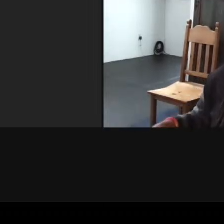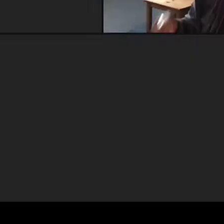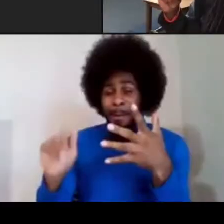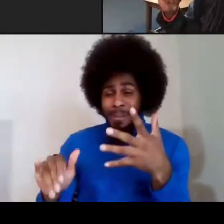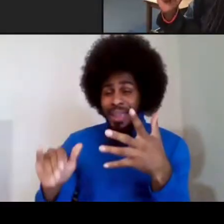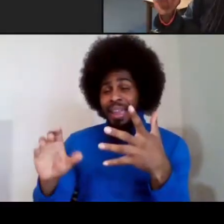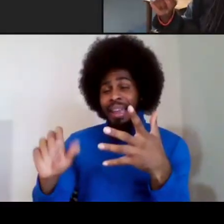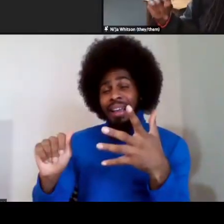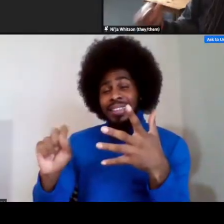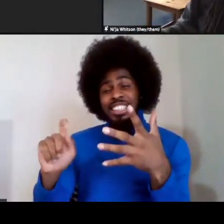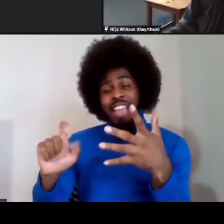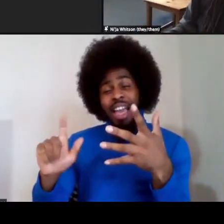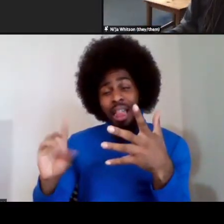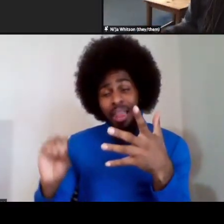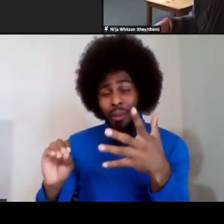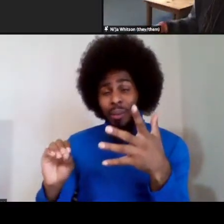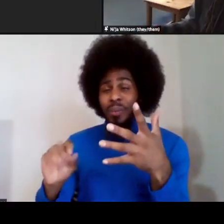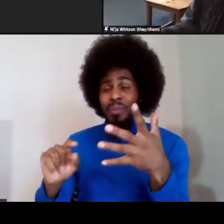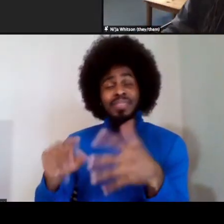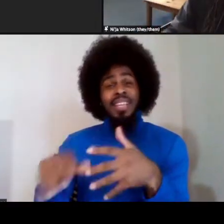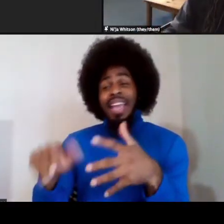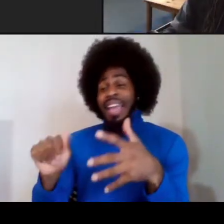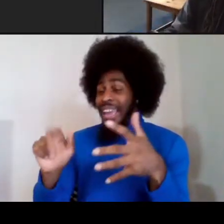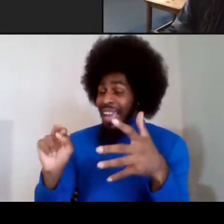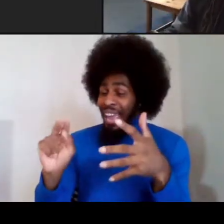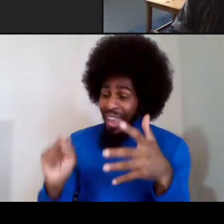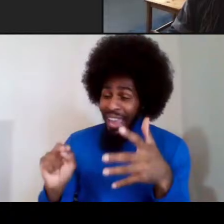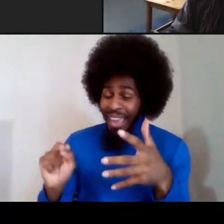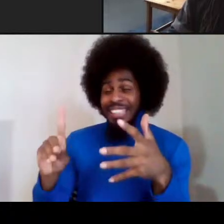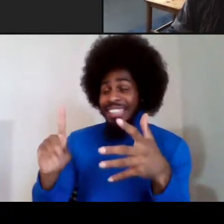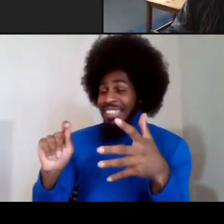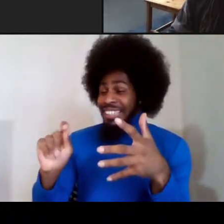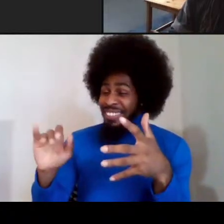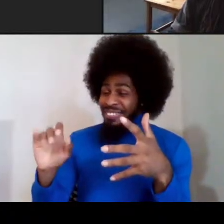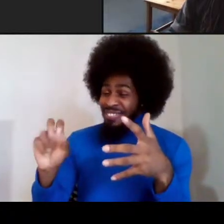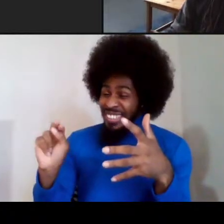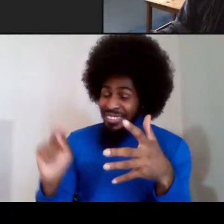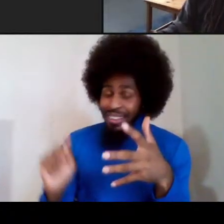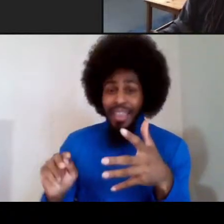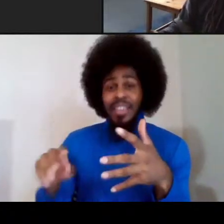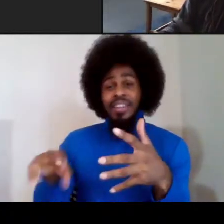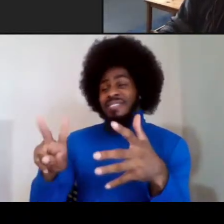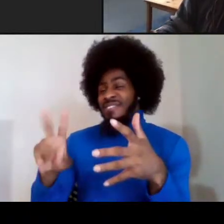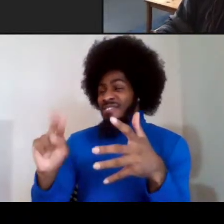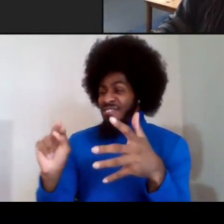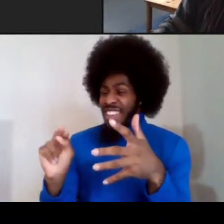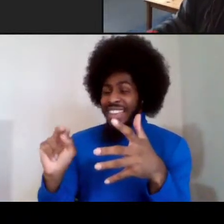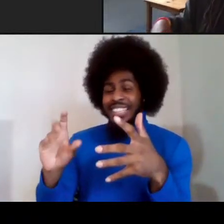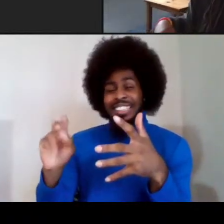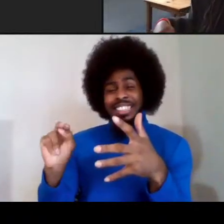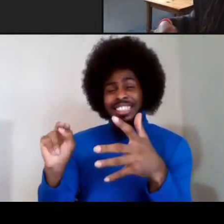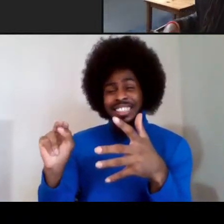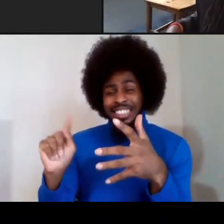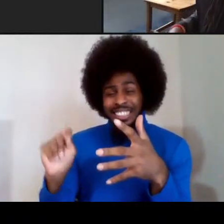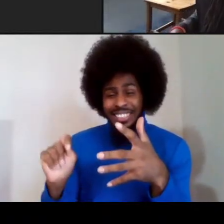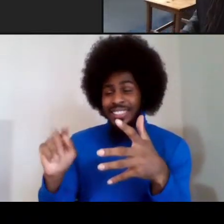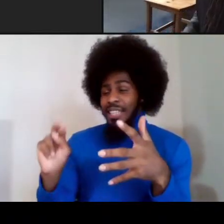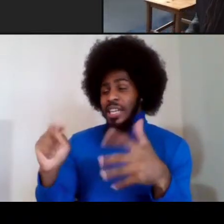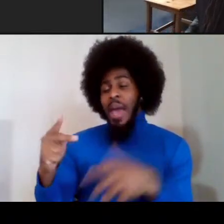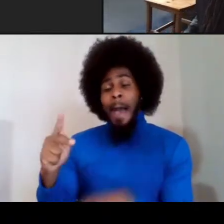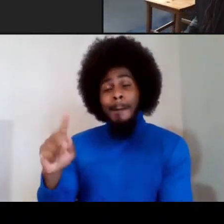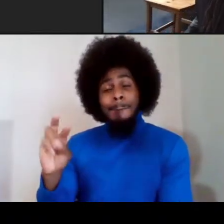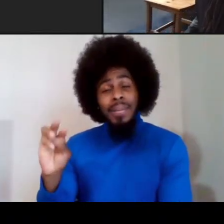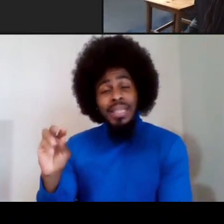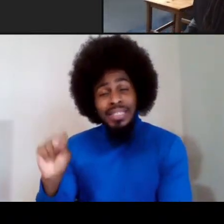Elizabeth Zimmer, Ann Davidson, Vincent Thomas, Bruce Rodriguez, Maxine Montalus,